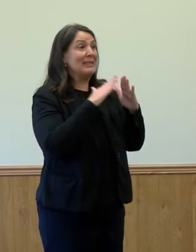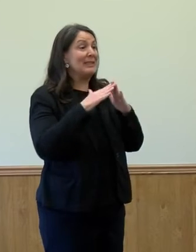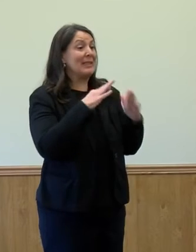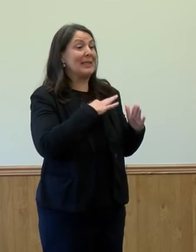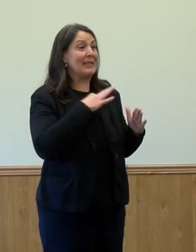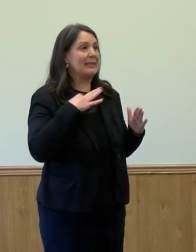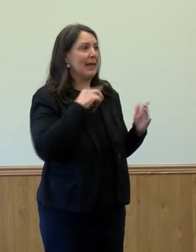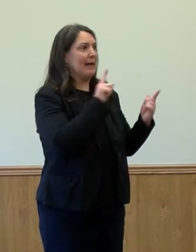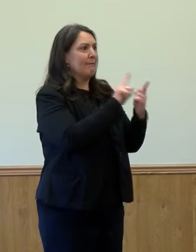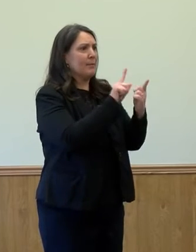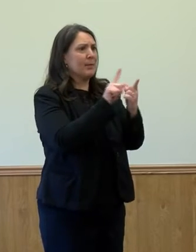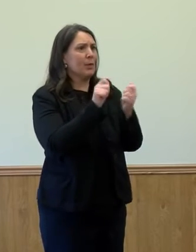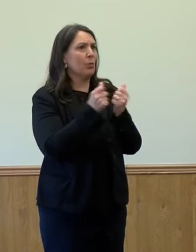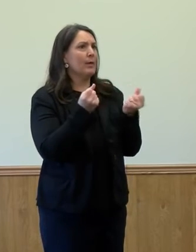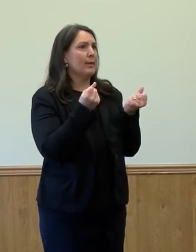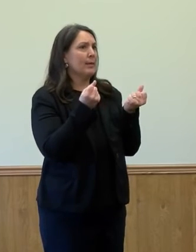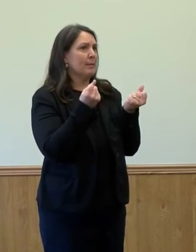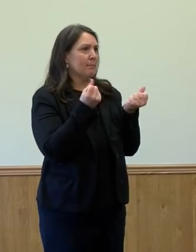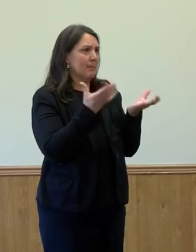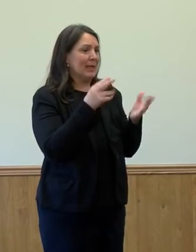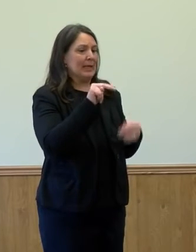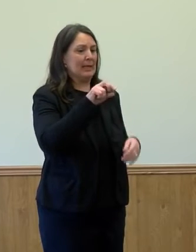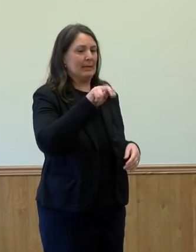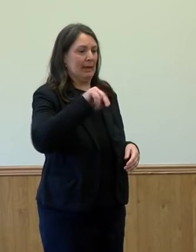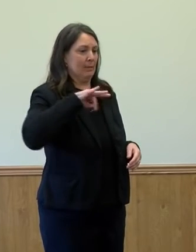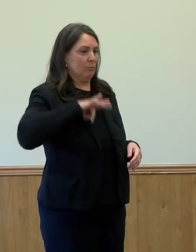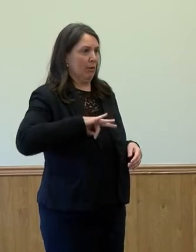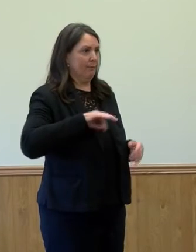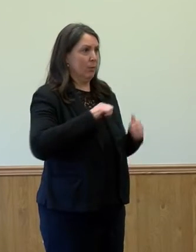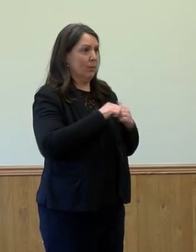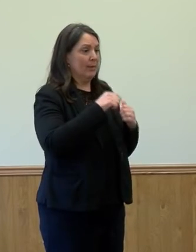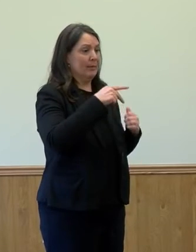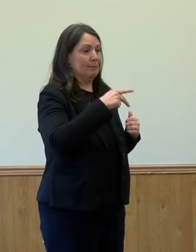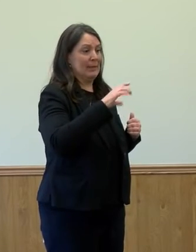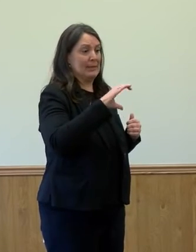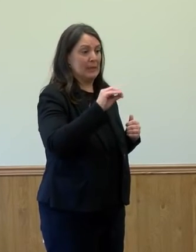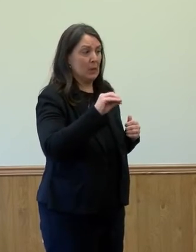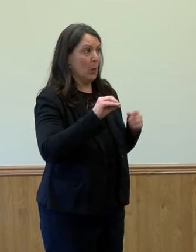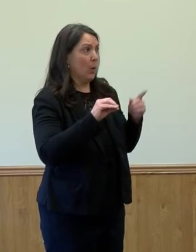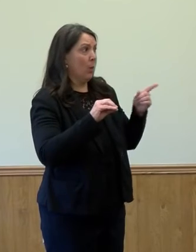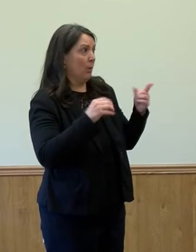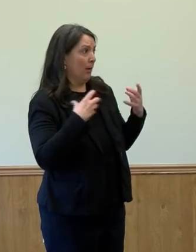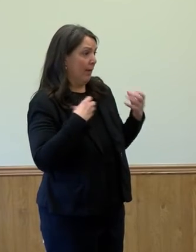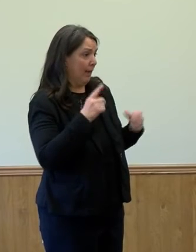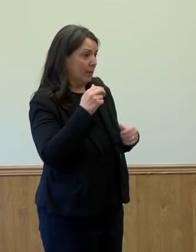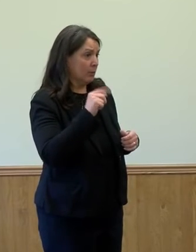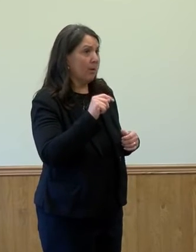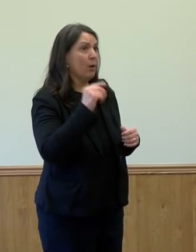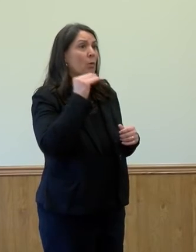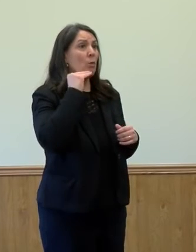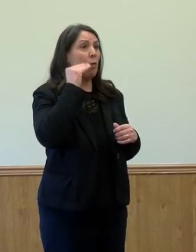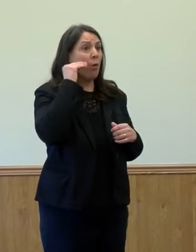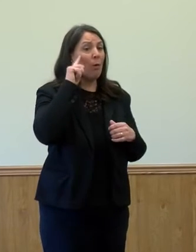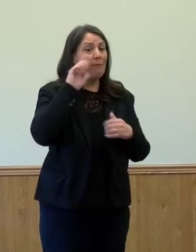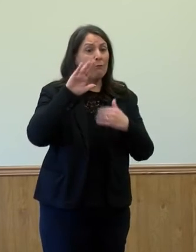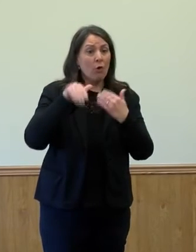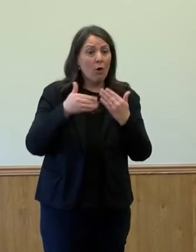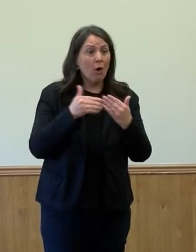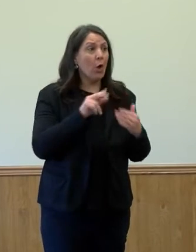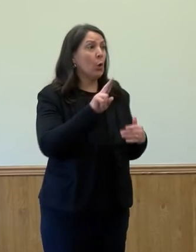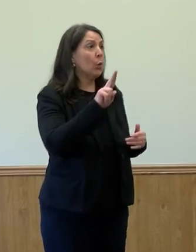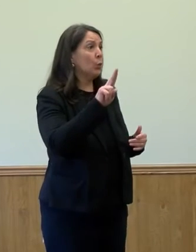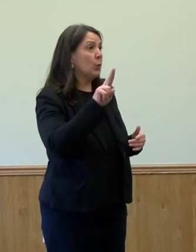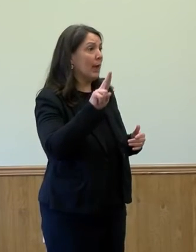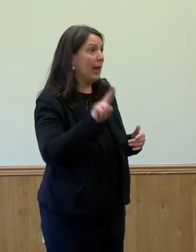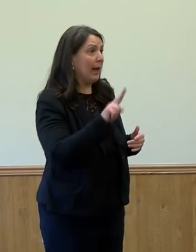multiple nonprofits without our community, PCCO, the Health Department, Home for All Continuum of Care, United Way,